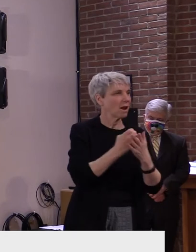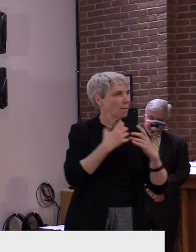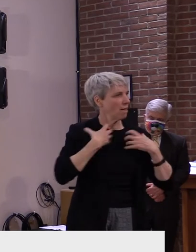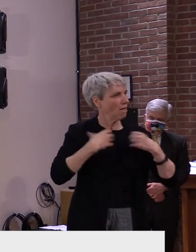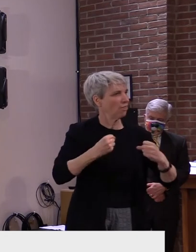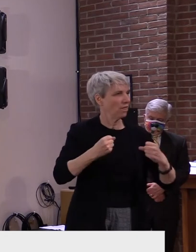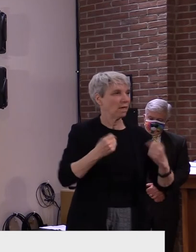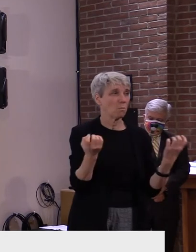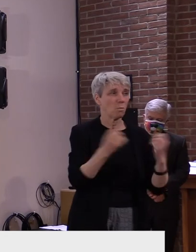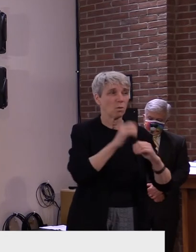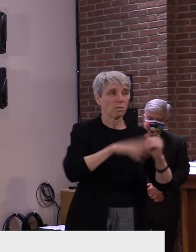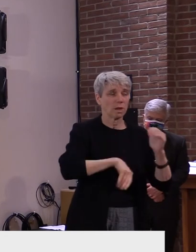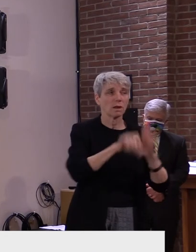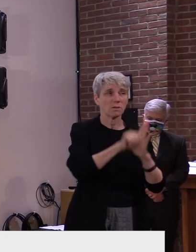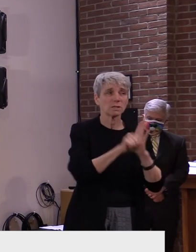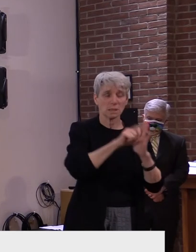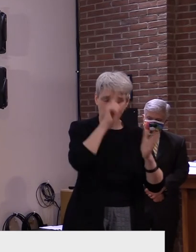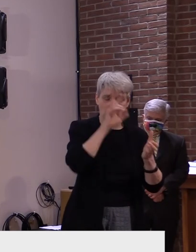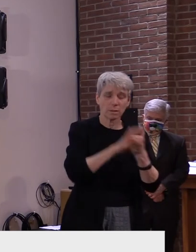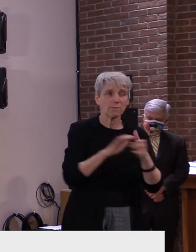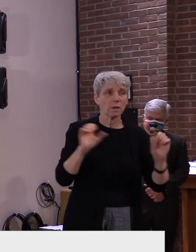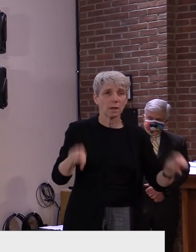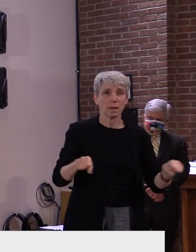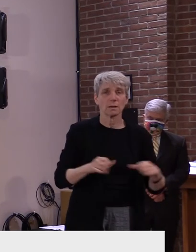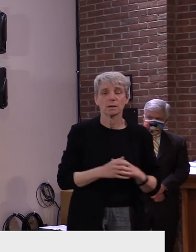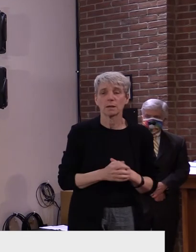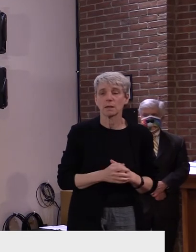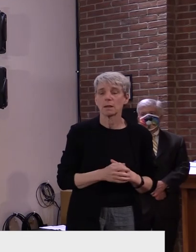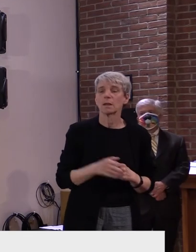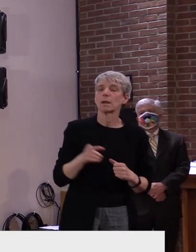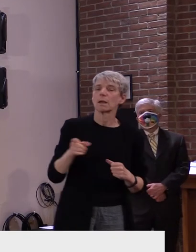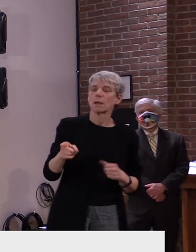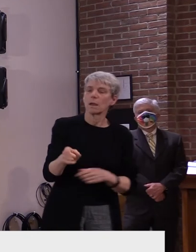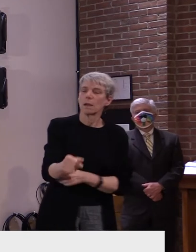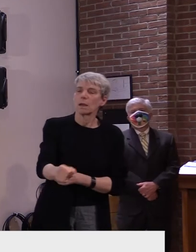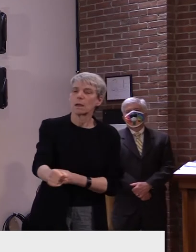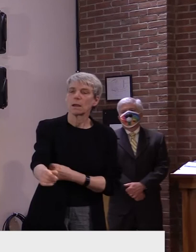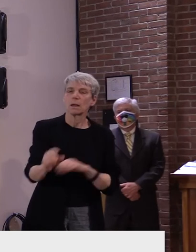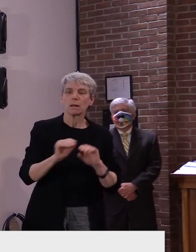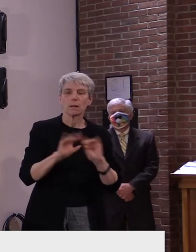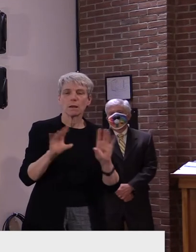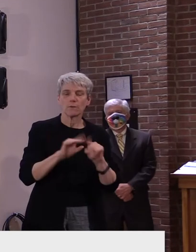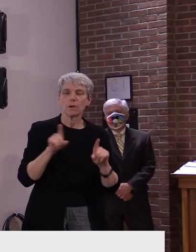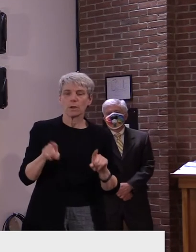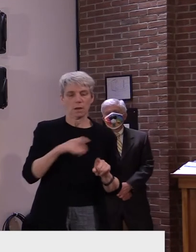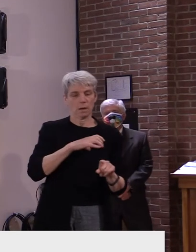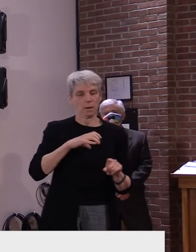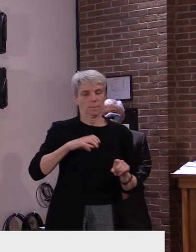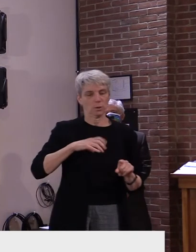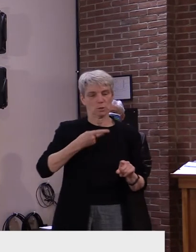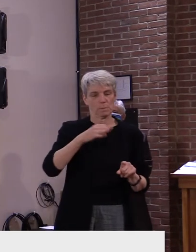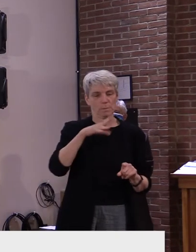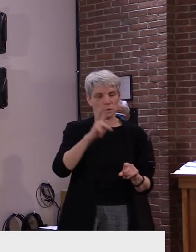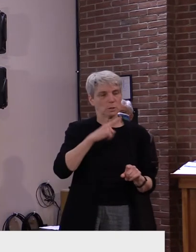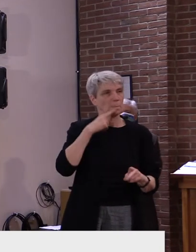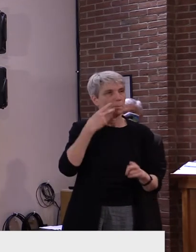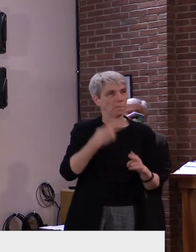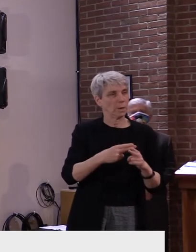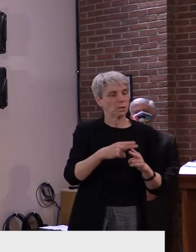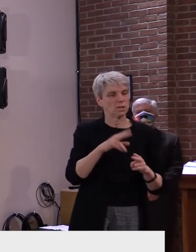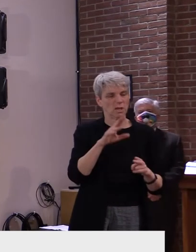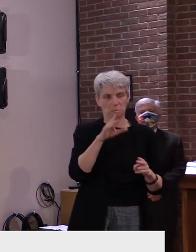and um is the forecast that commissioner p check showed us earlier with the state approaching 60 cases a day by